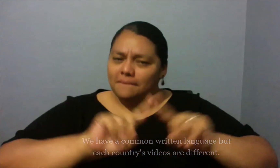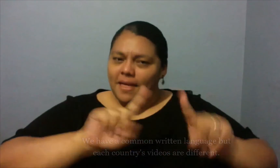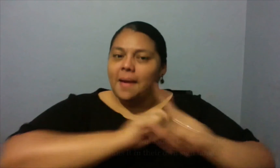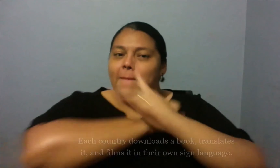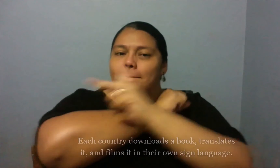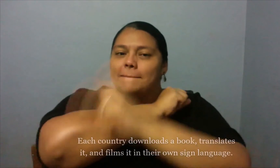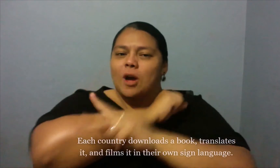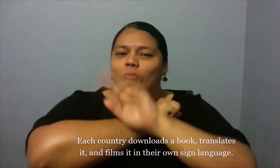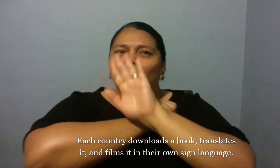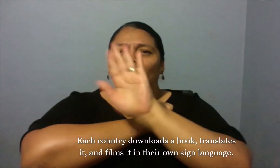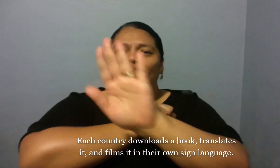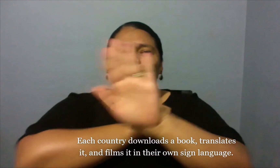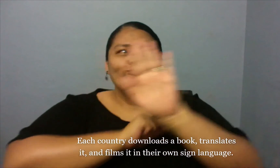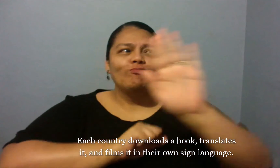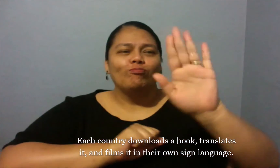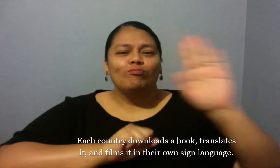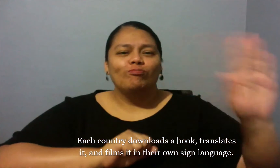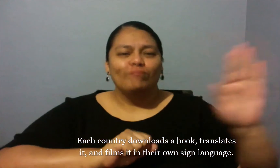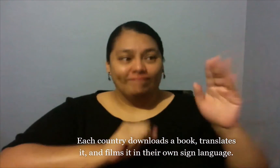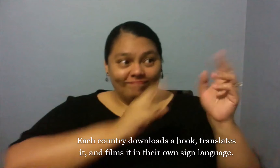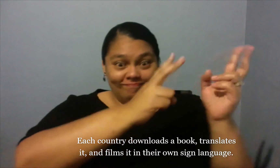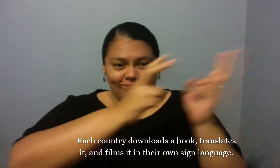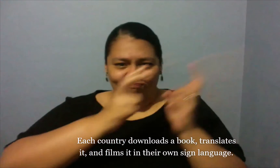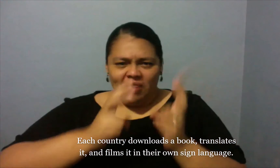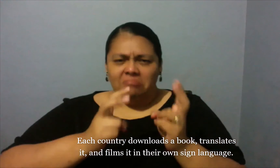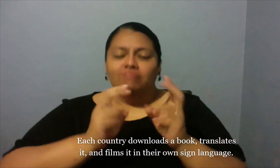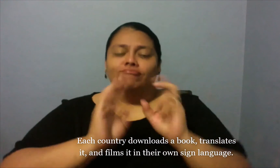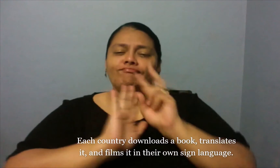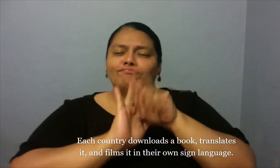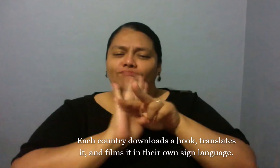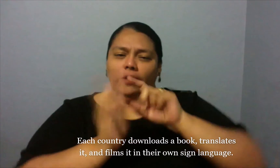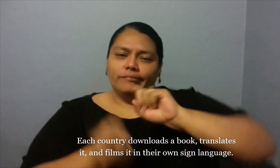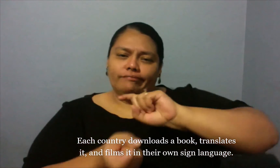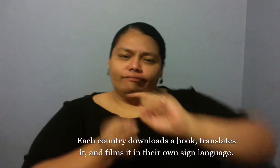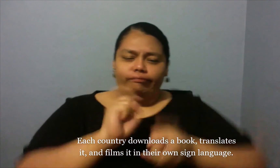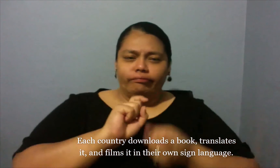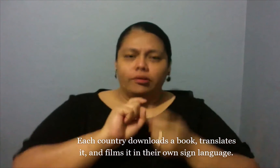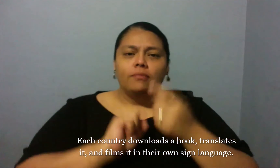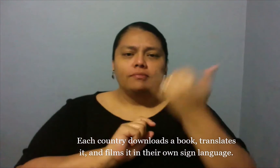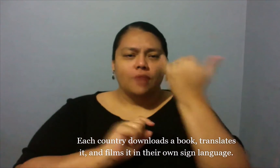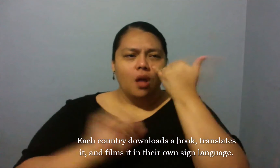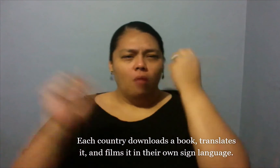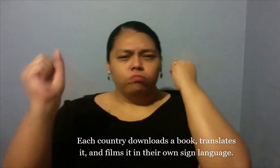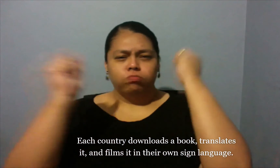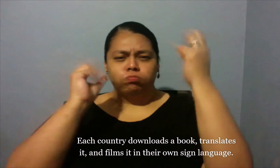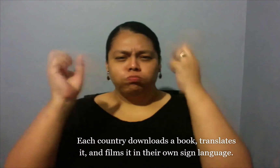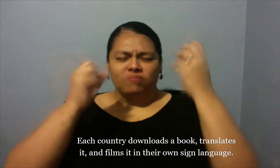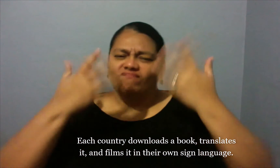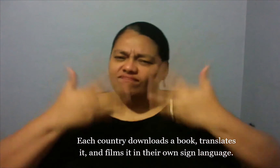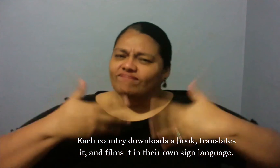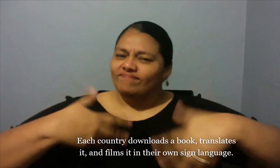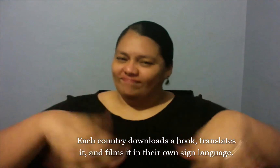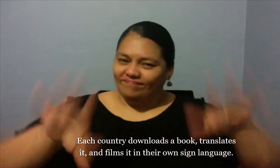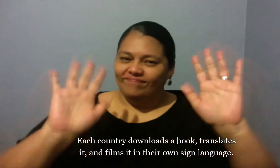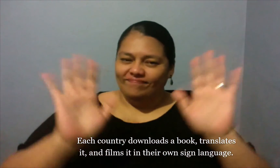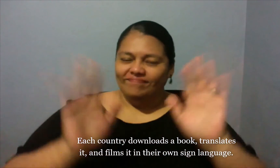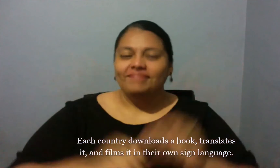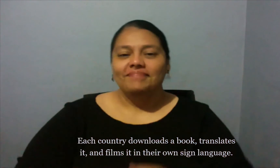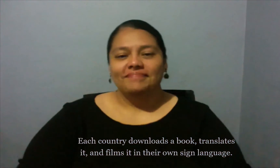are different. Each country downloads a book, translates it, and films it in their own sign